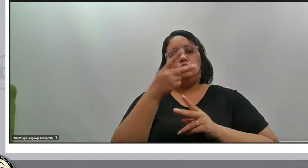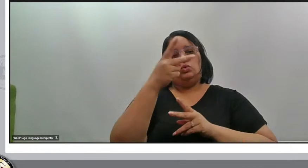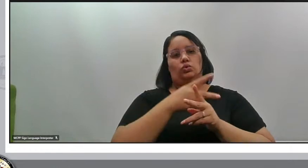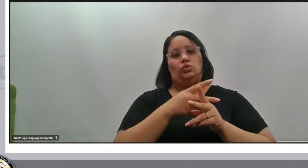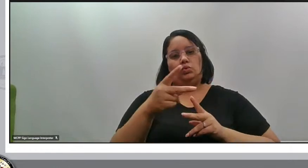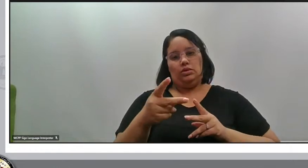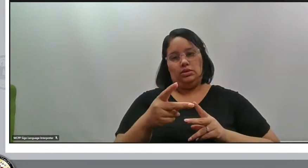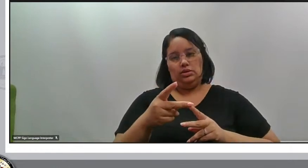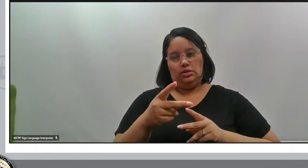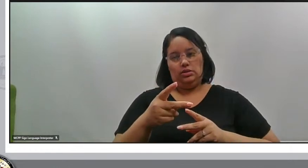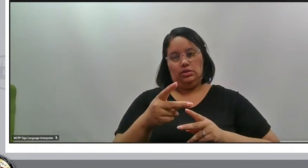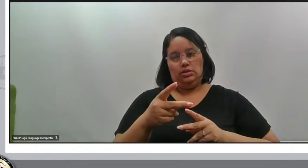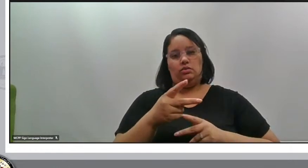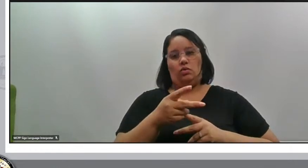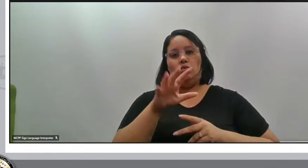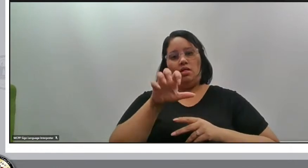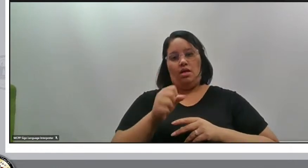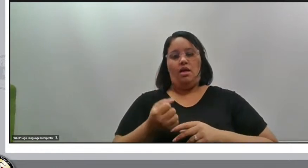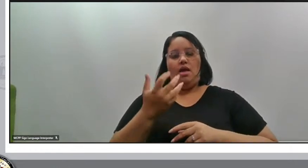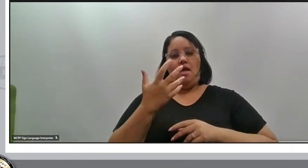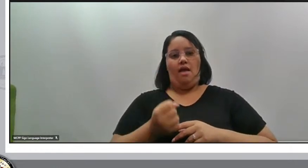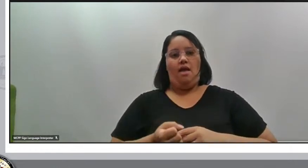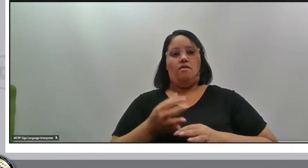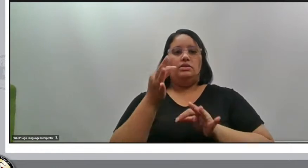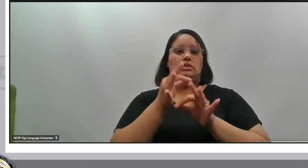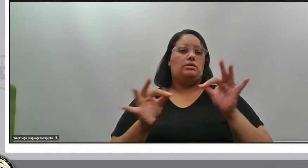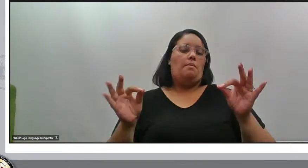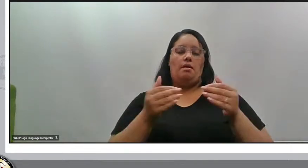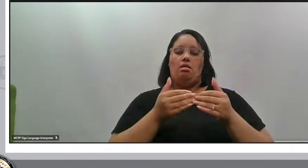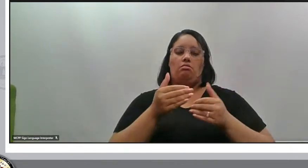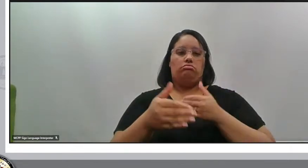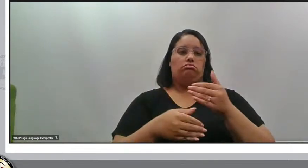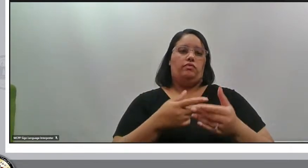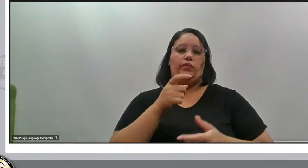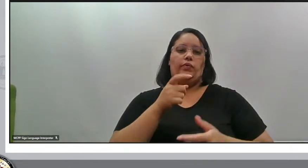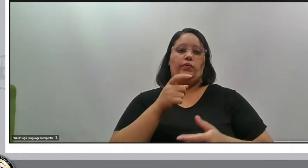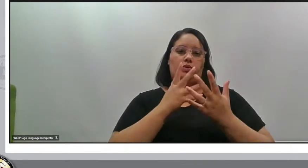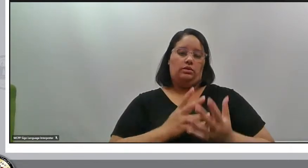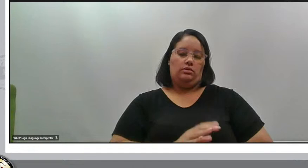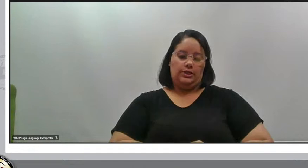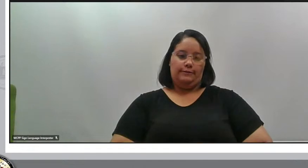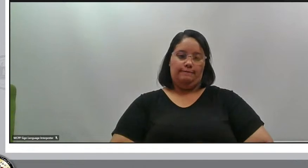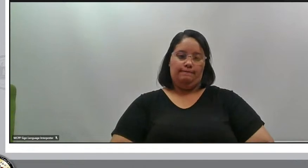2 weeks so that there is that simplicity for the end users. Thank you, Chair.